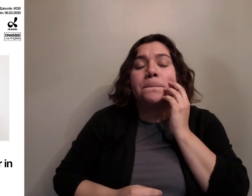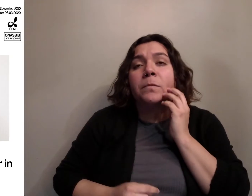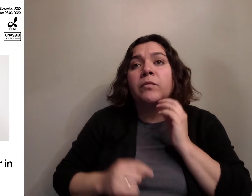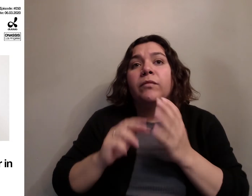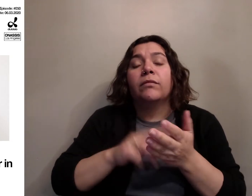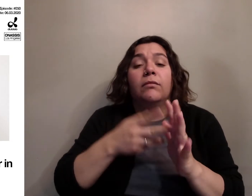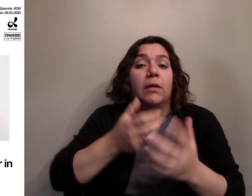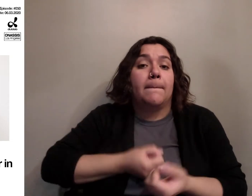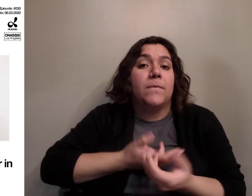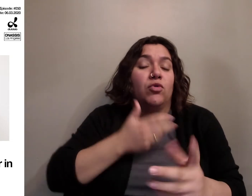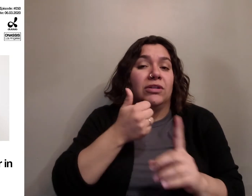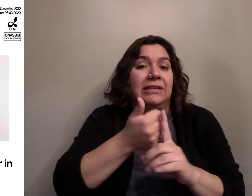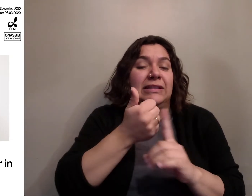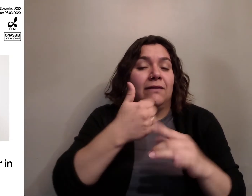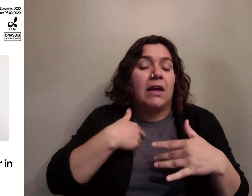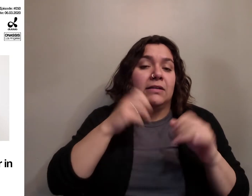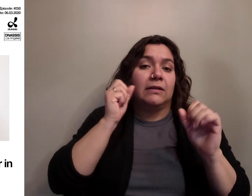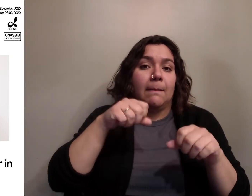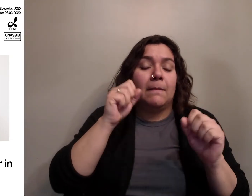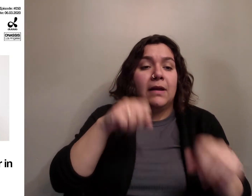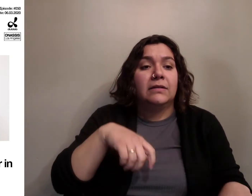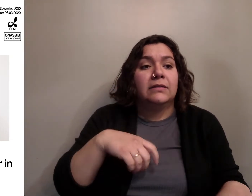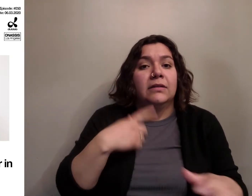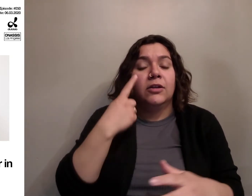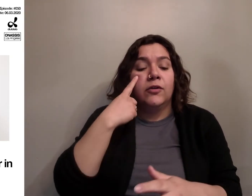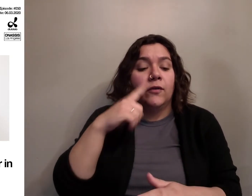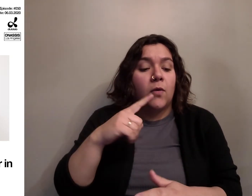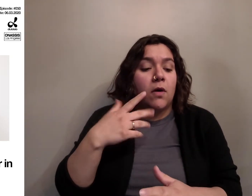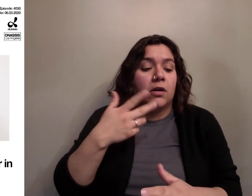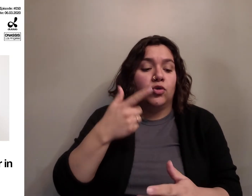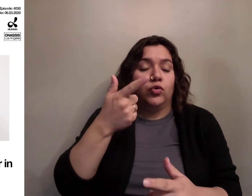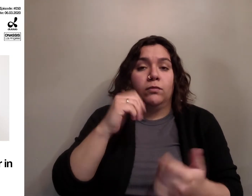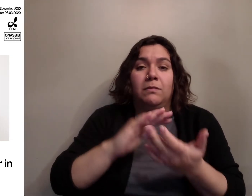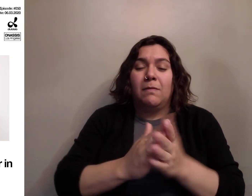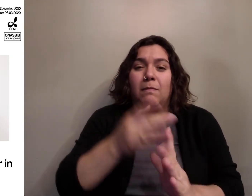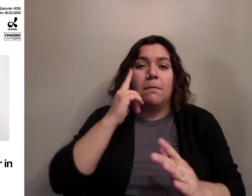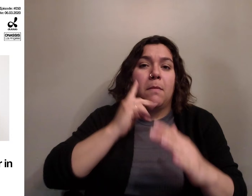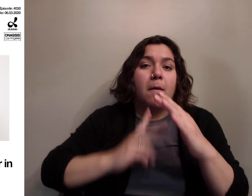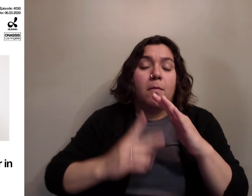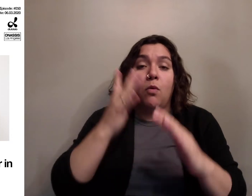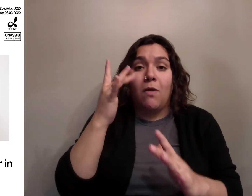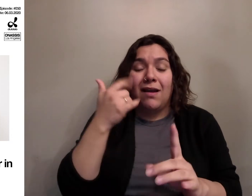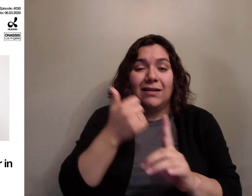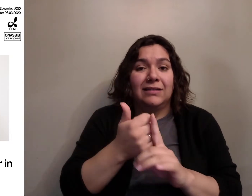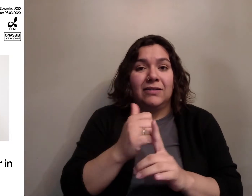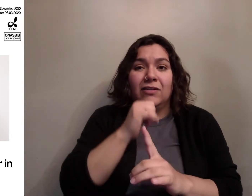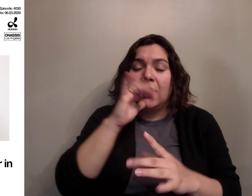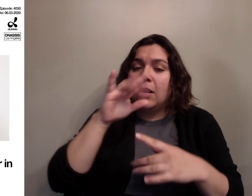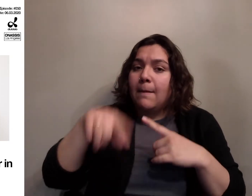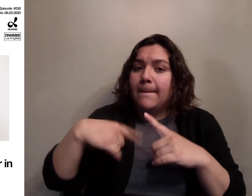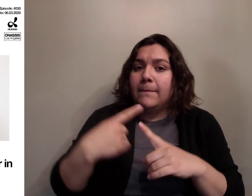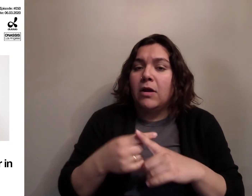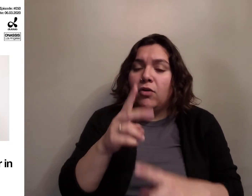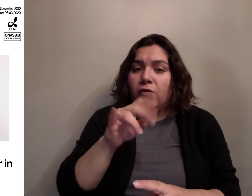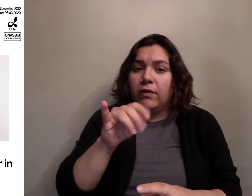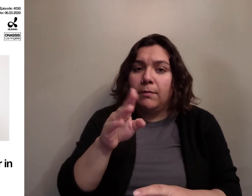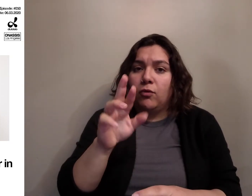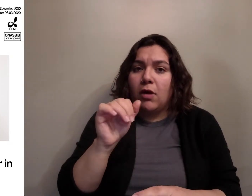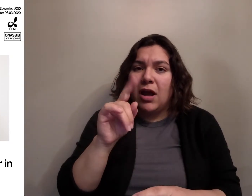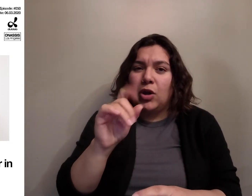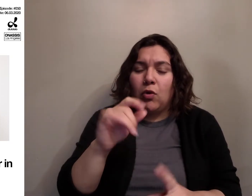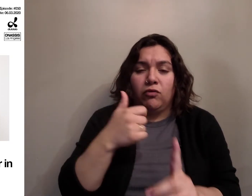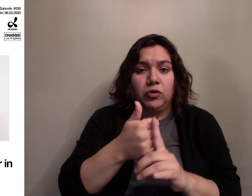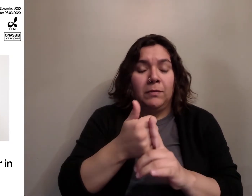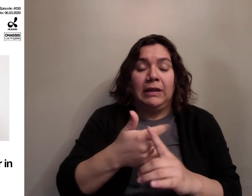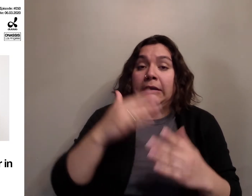political integrity and all these things. So poetry has the capacity to really humble you, because